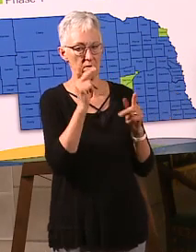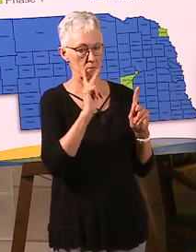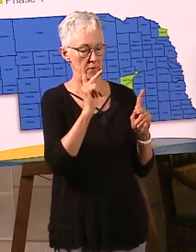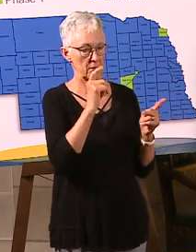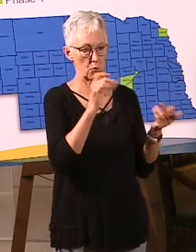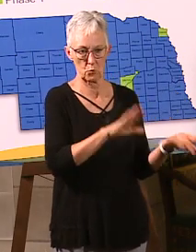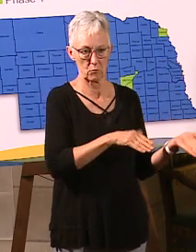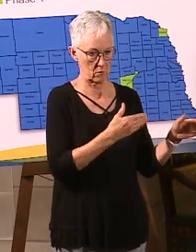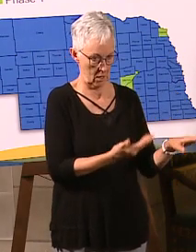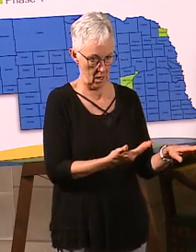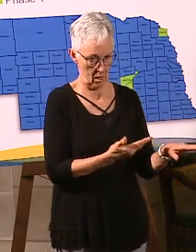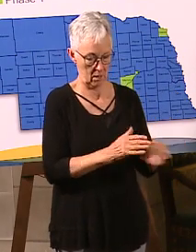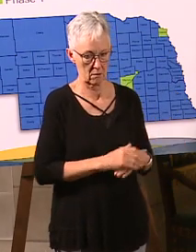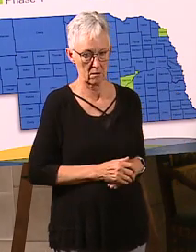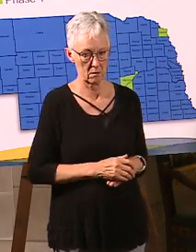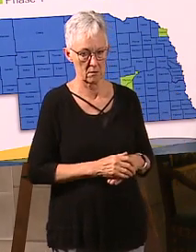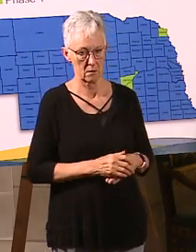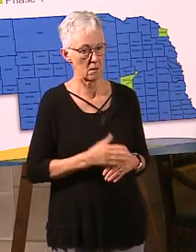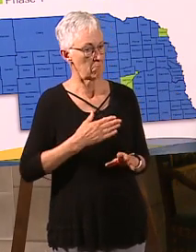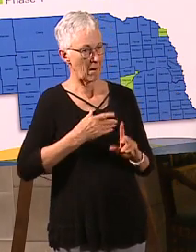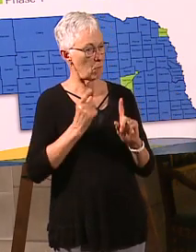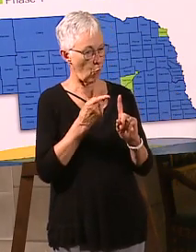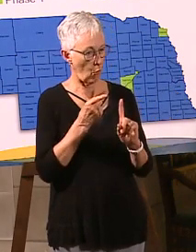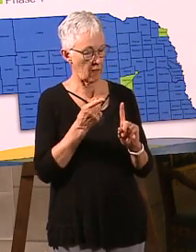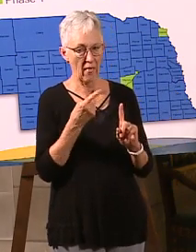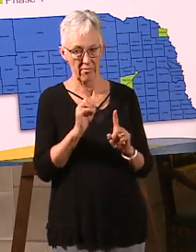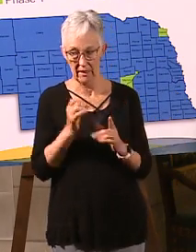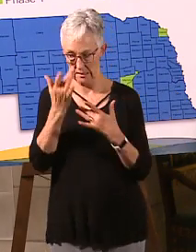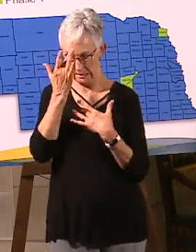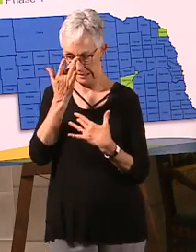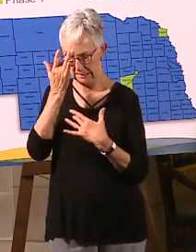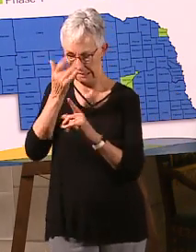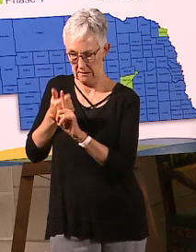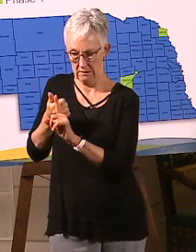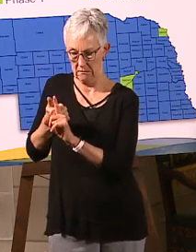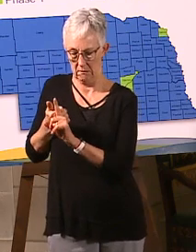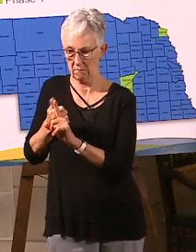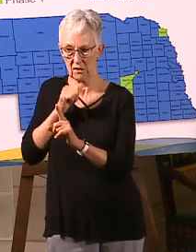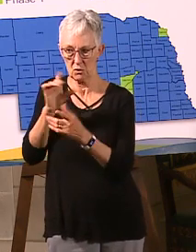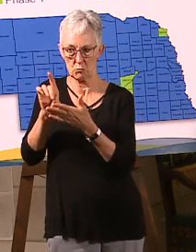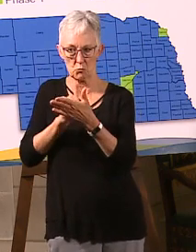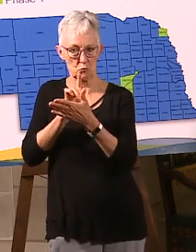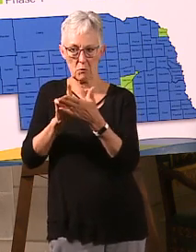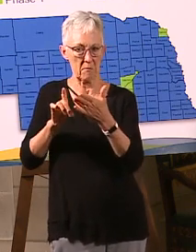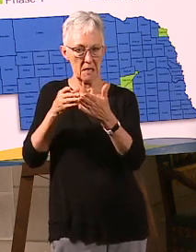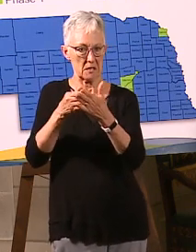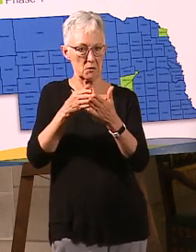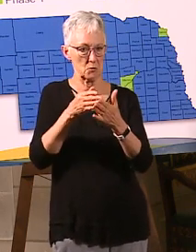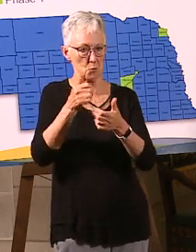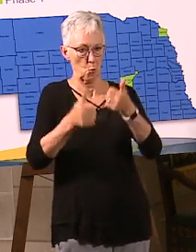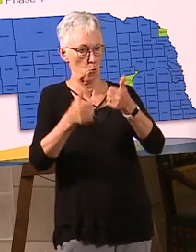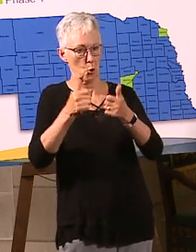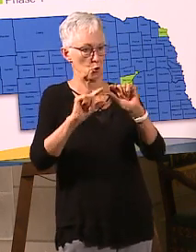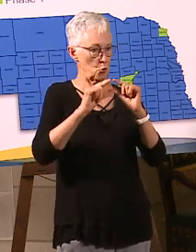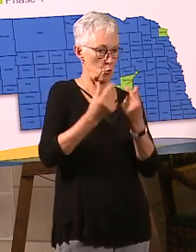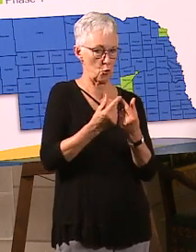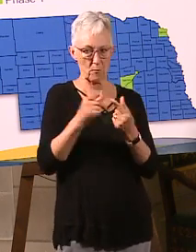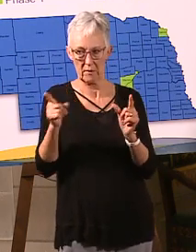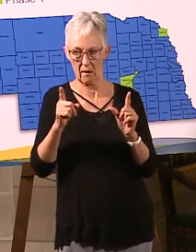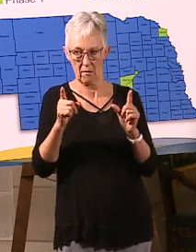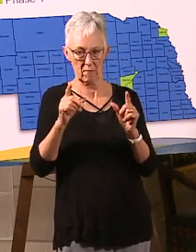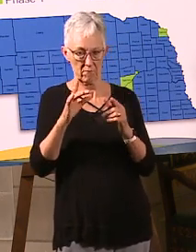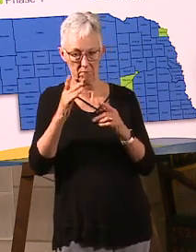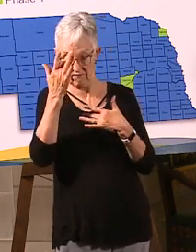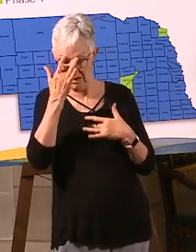doesn't discriminate, neither should we. So we need to be treating everybody who has the virus and make sure they're getting the care they